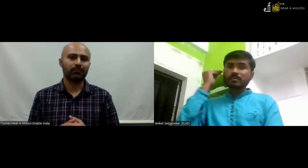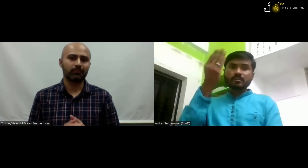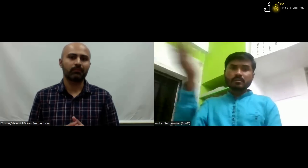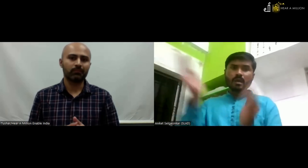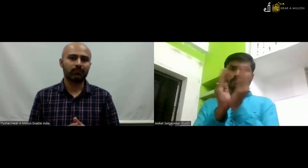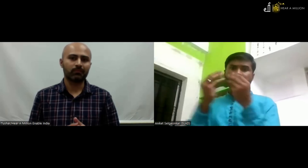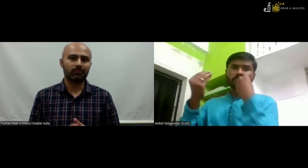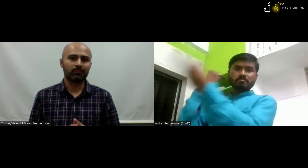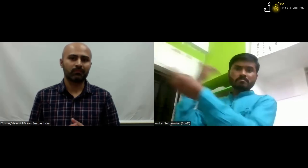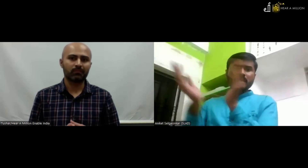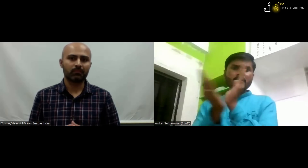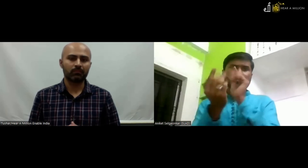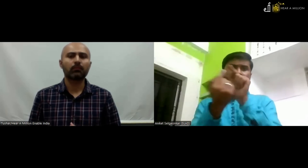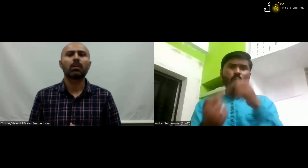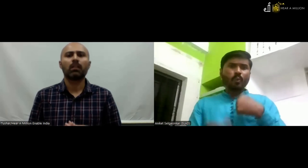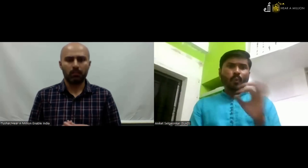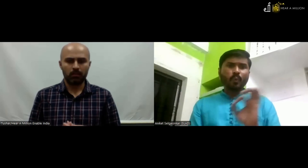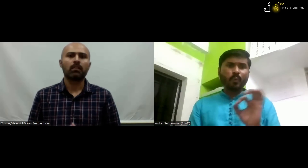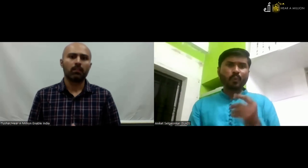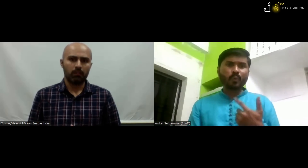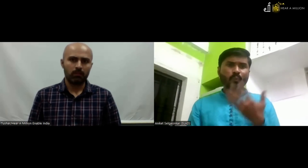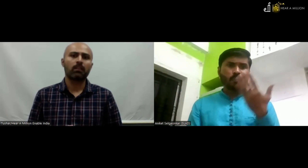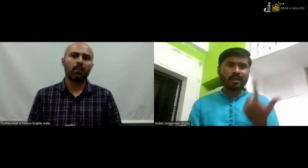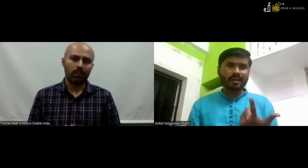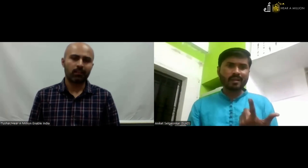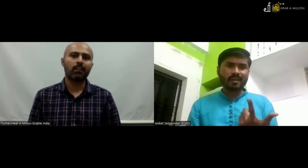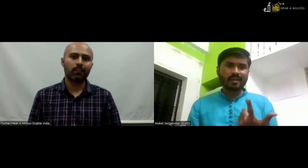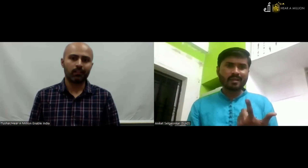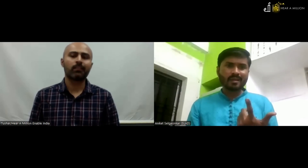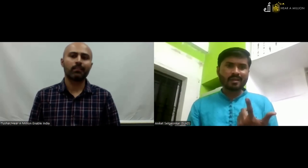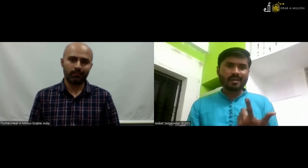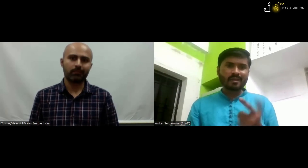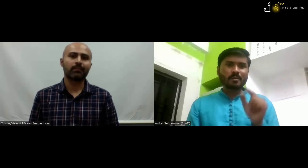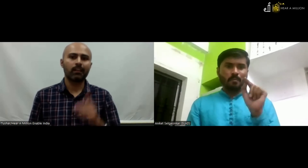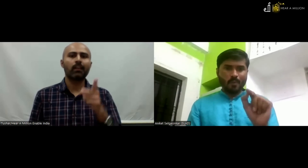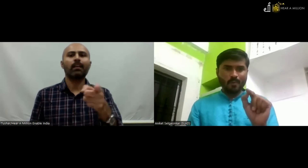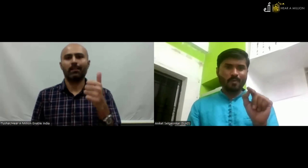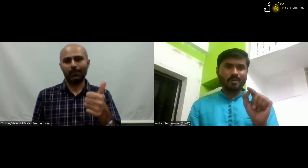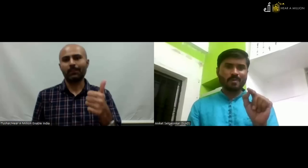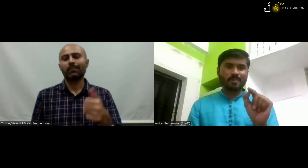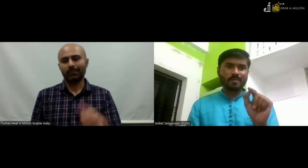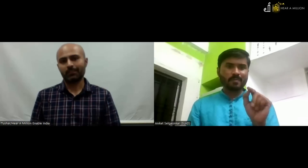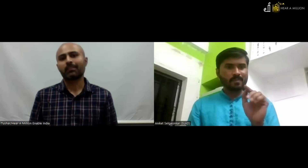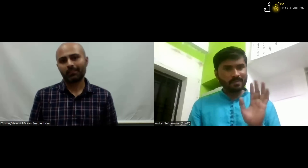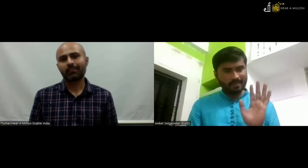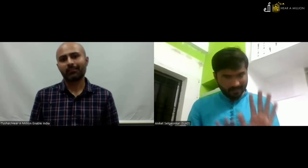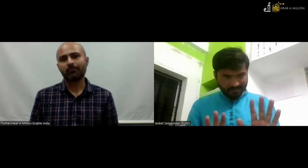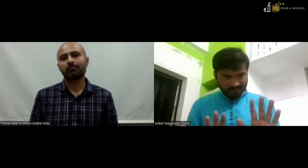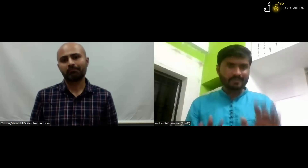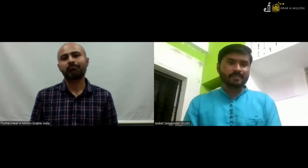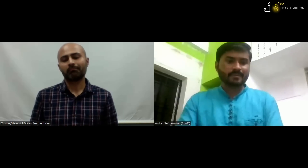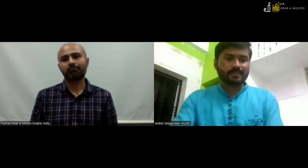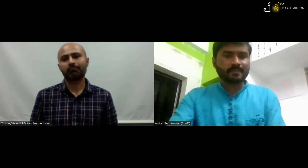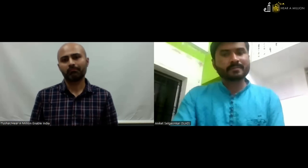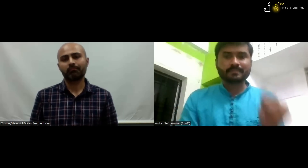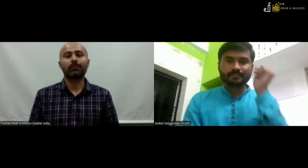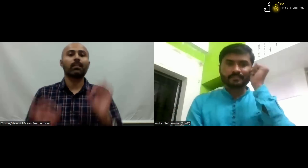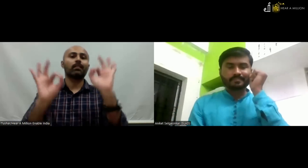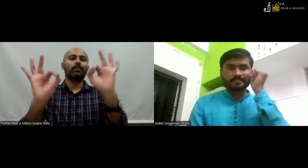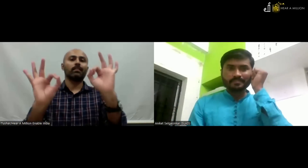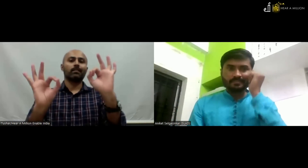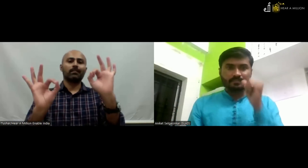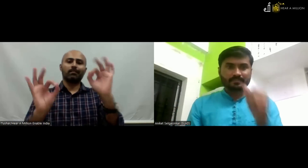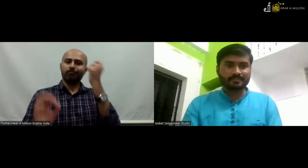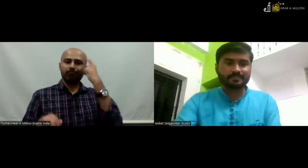that's also important in insurance. The hearing people, they are getting the insurance security, but we are not getting. So we should be